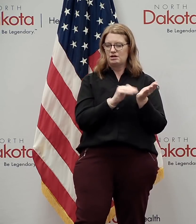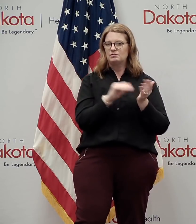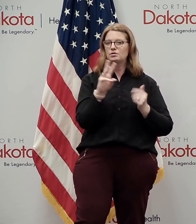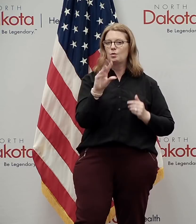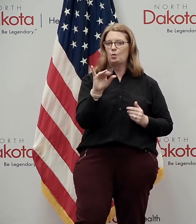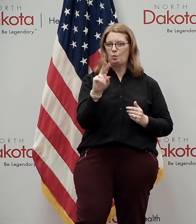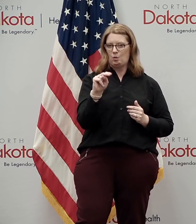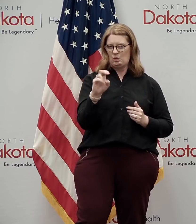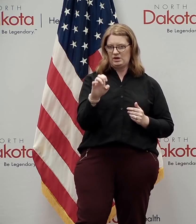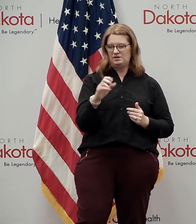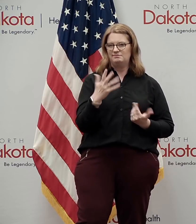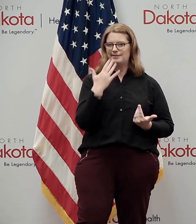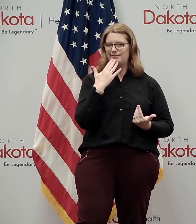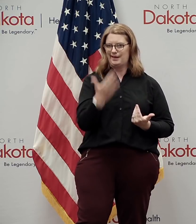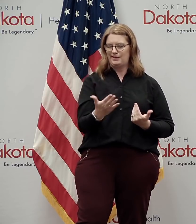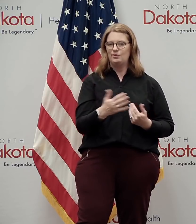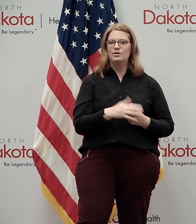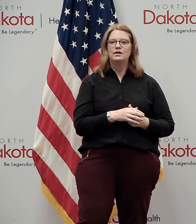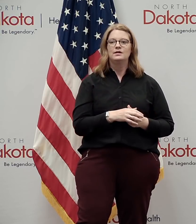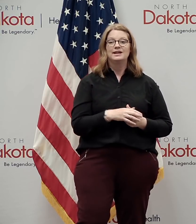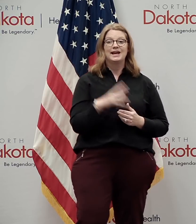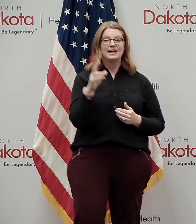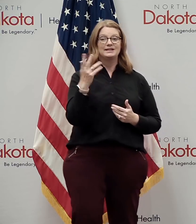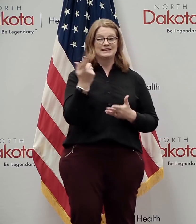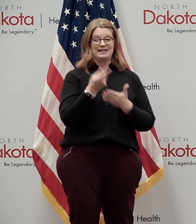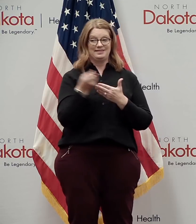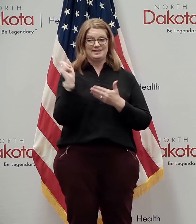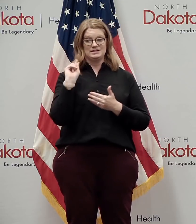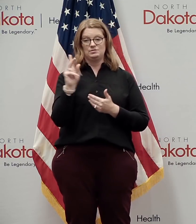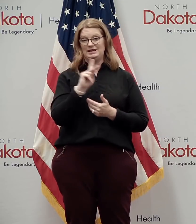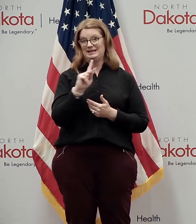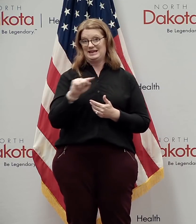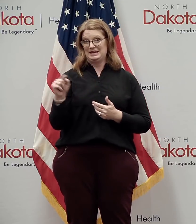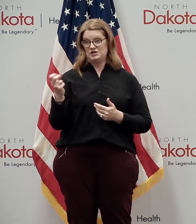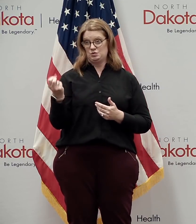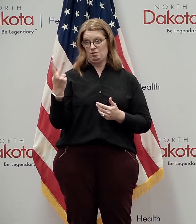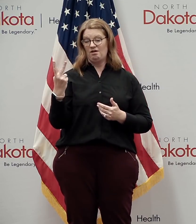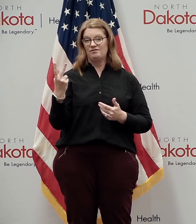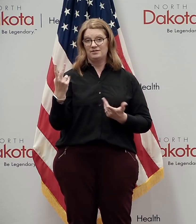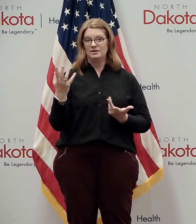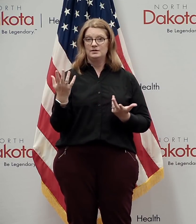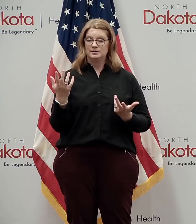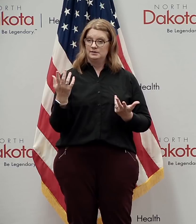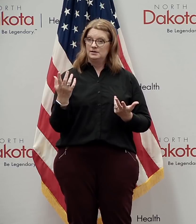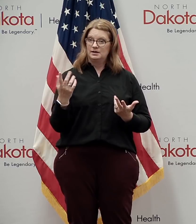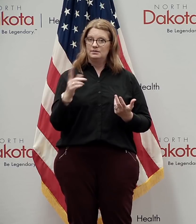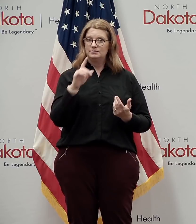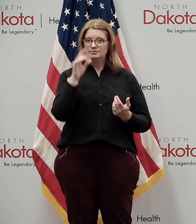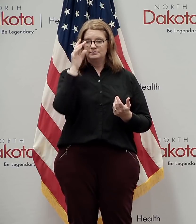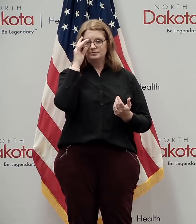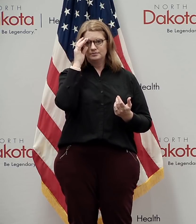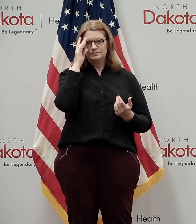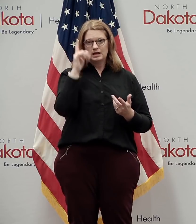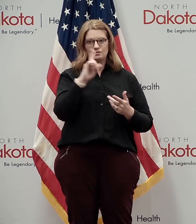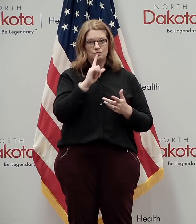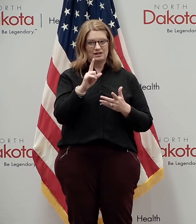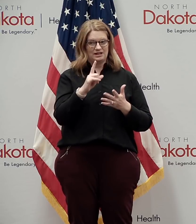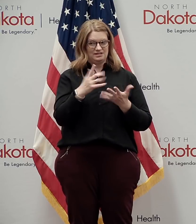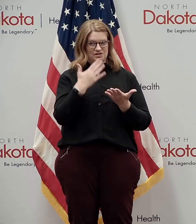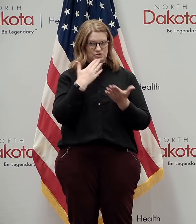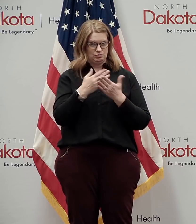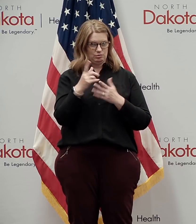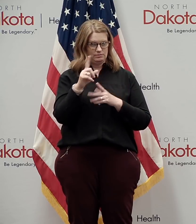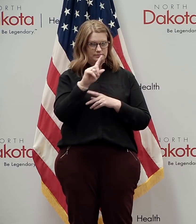But what we talked about with K-12 last week, and there, good questions coming up here today from the press corps